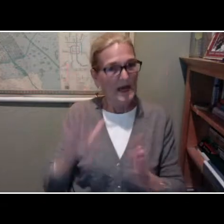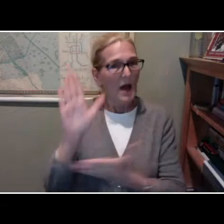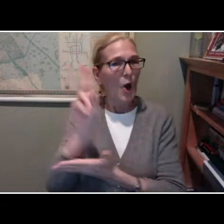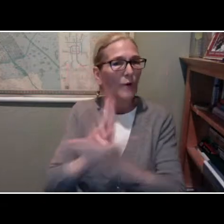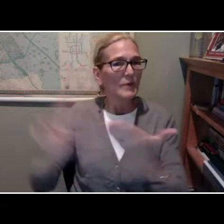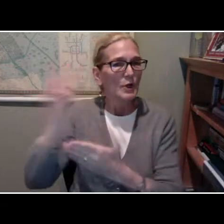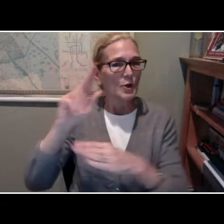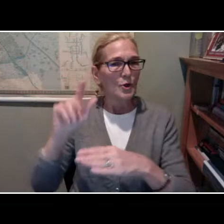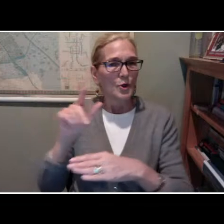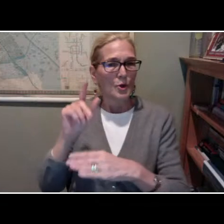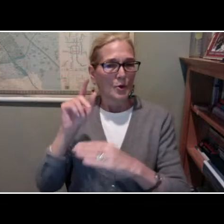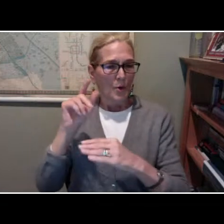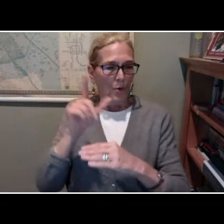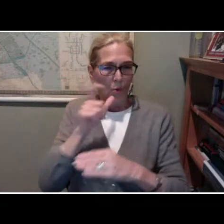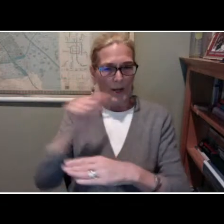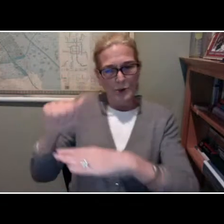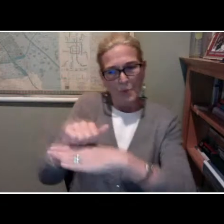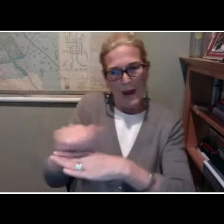trainers.